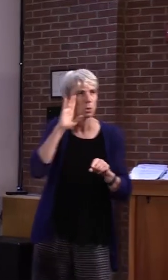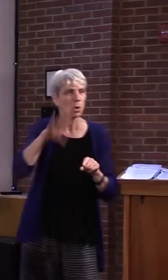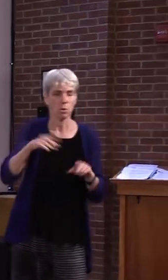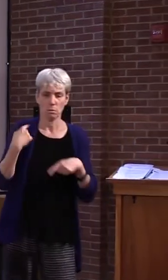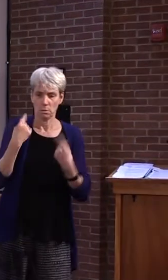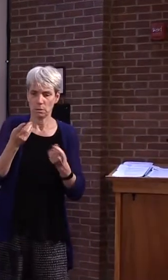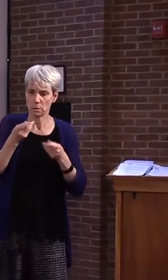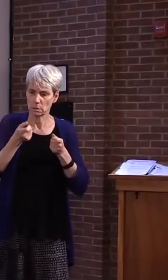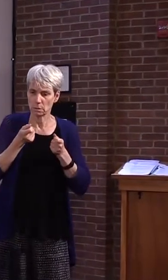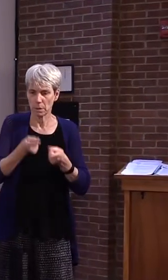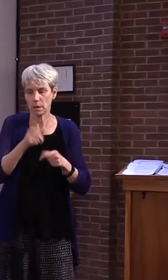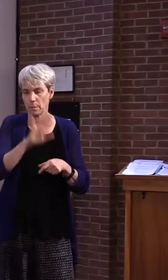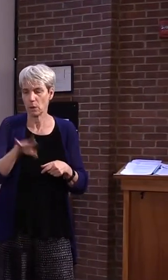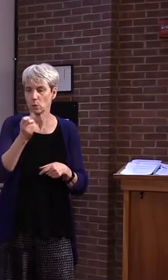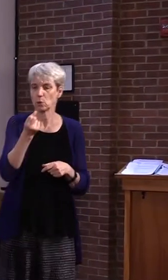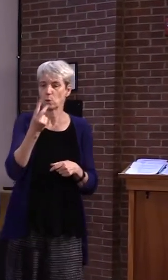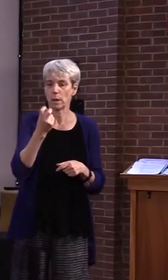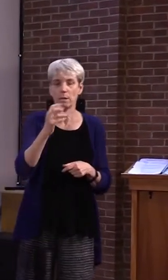for